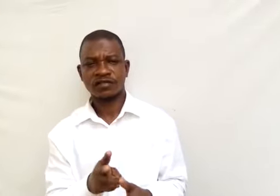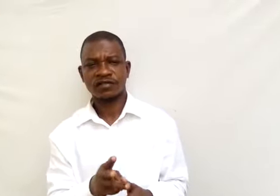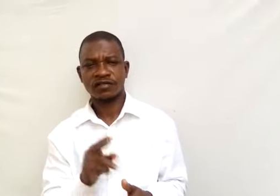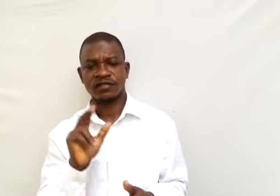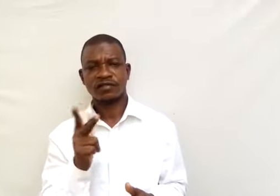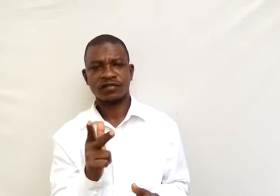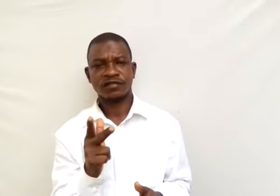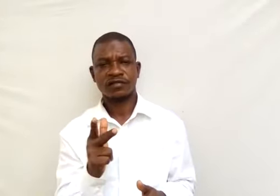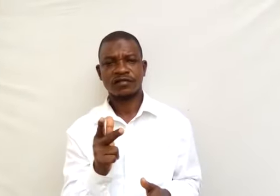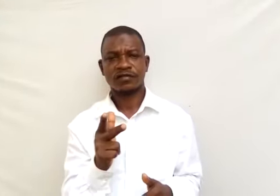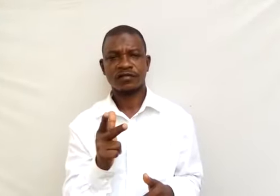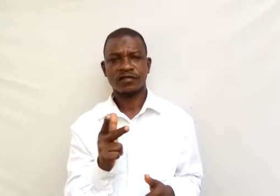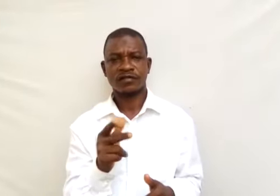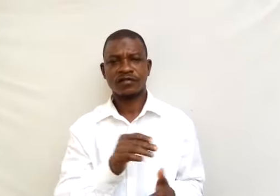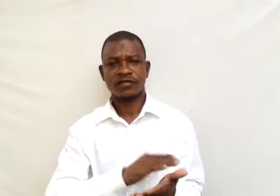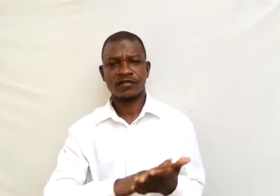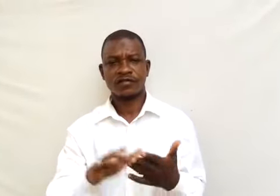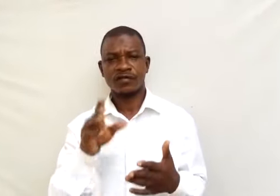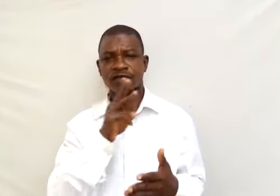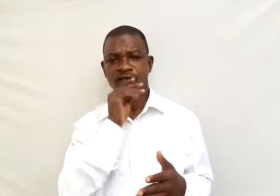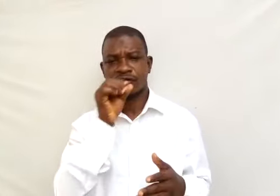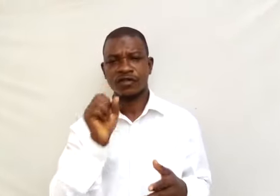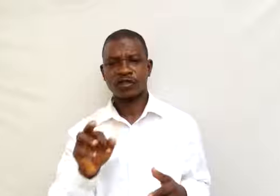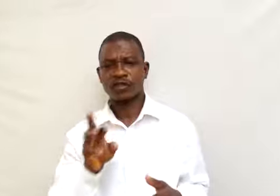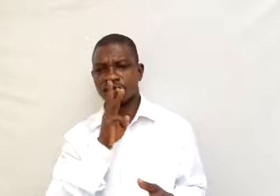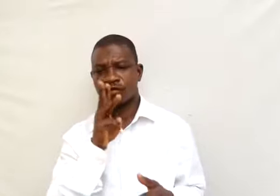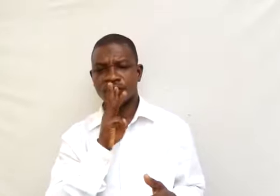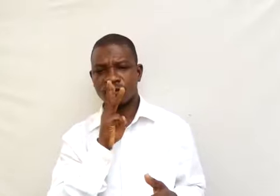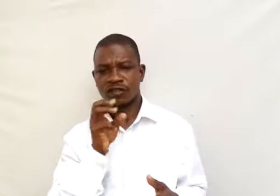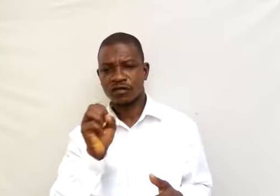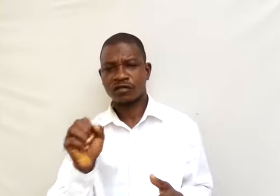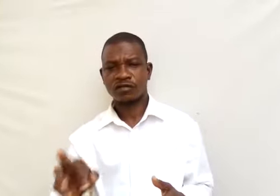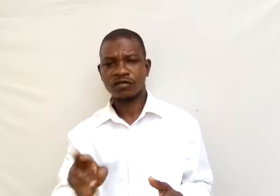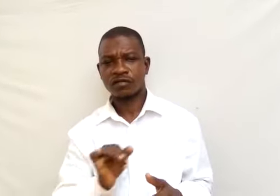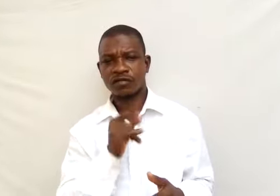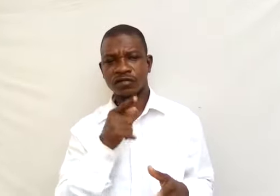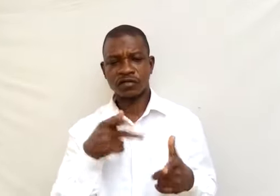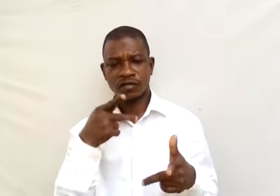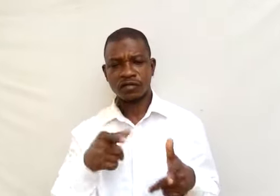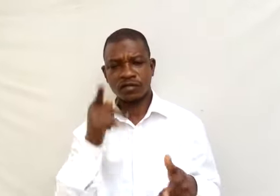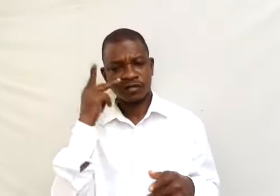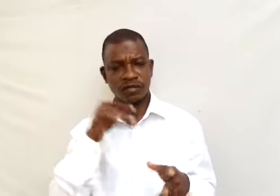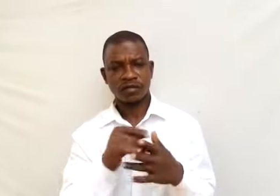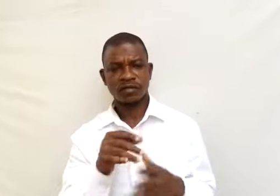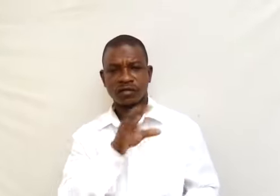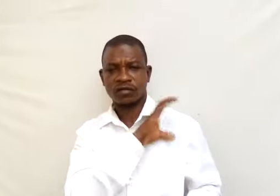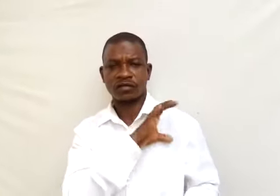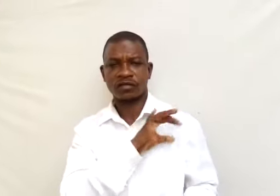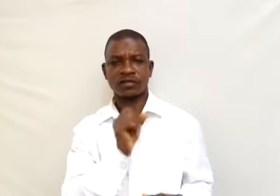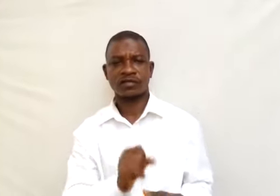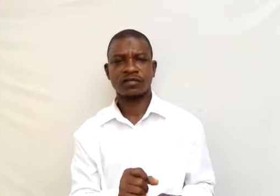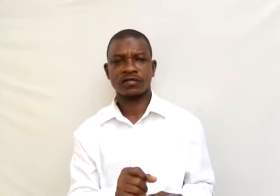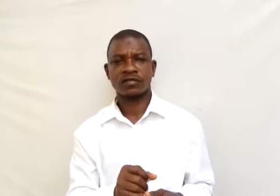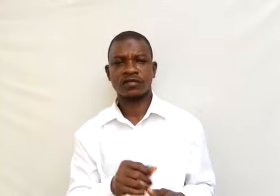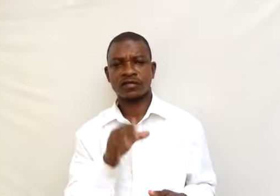freshwater organisms now let's look at characteristics characteristics of